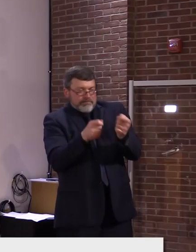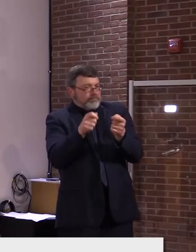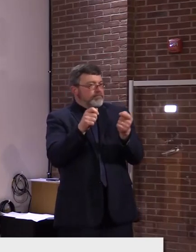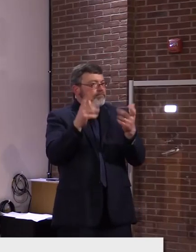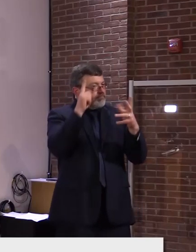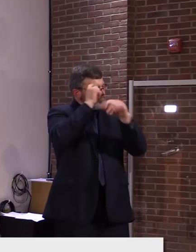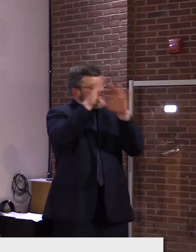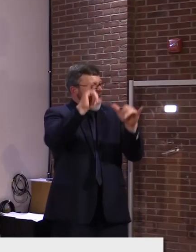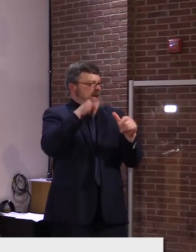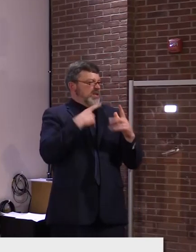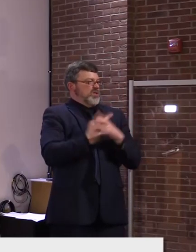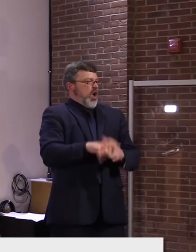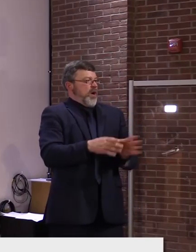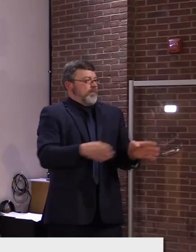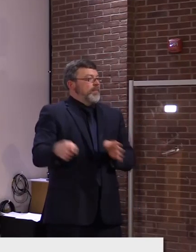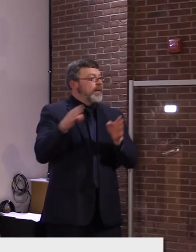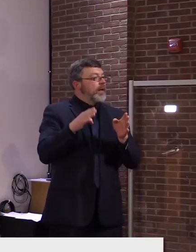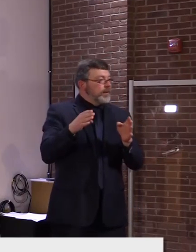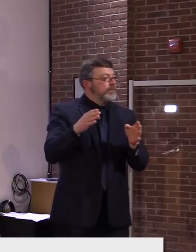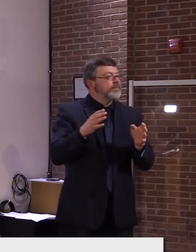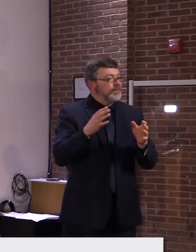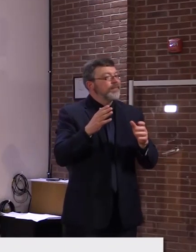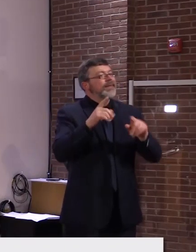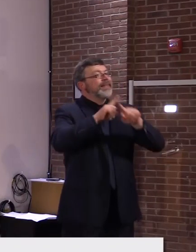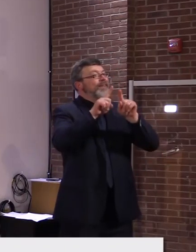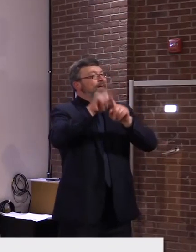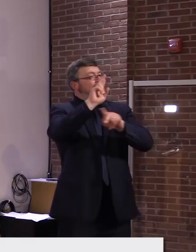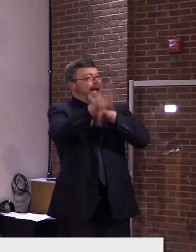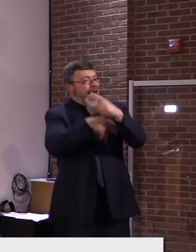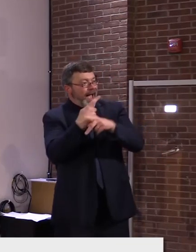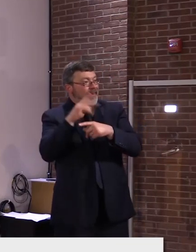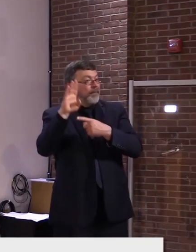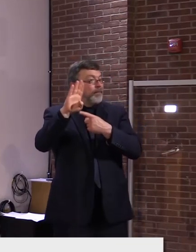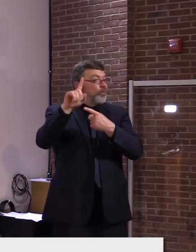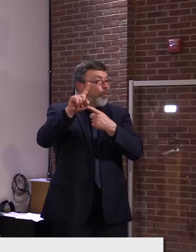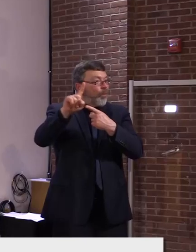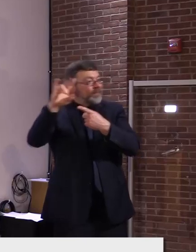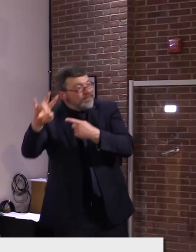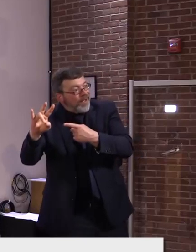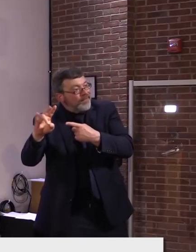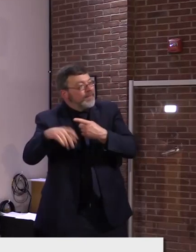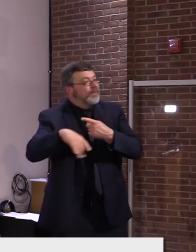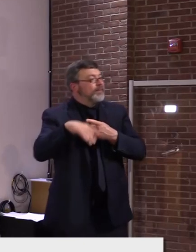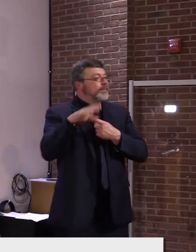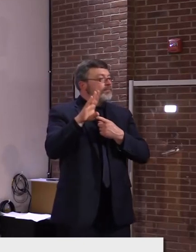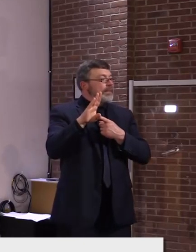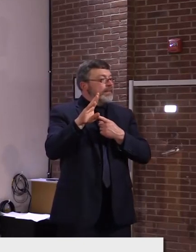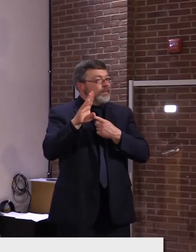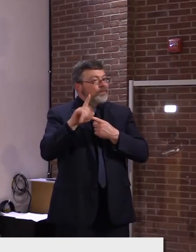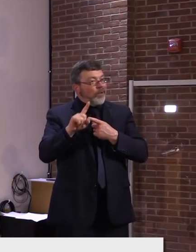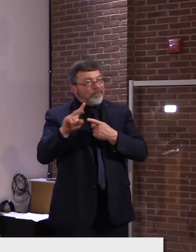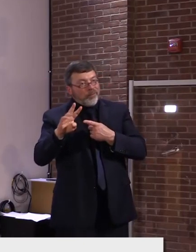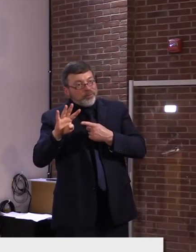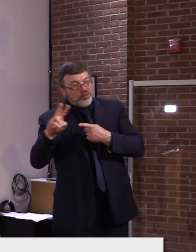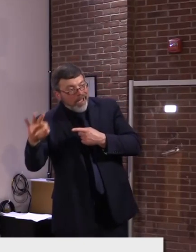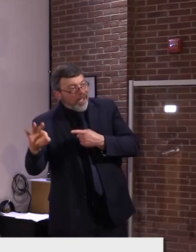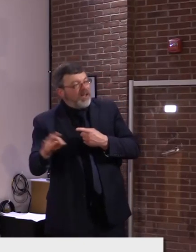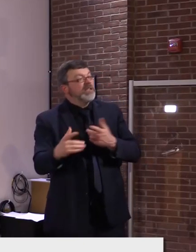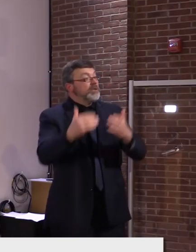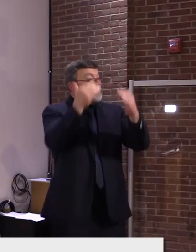degree, but as we know with this virus, things can change quickly. We simply don't know what's coming tomorrow, and the more people who